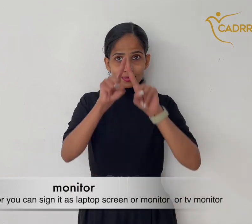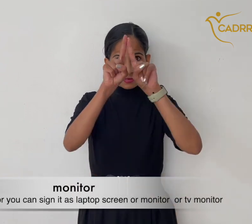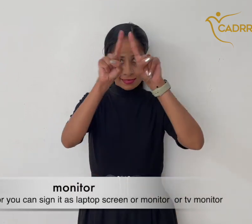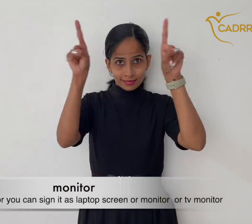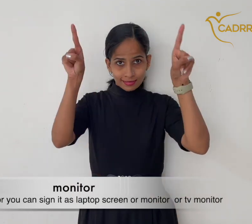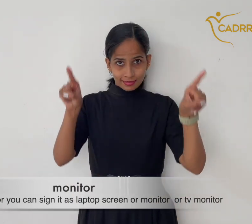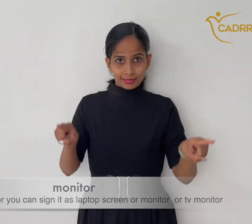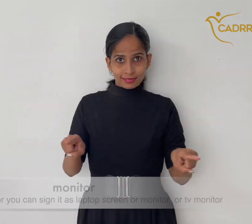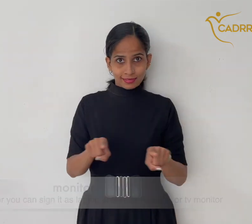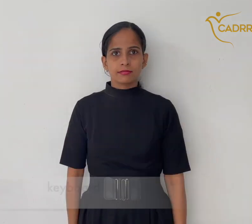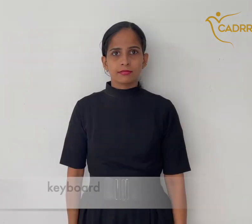Monitor.